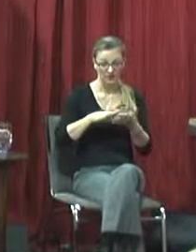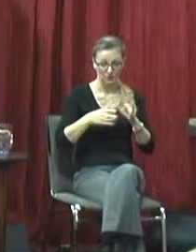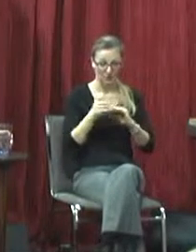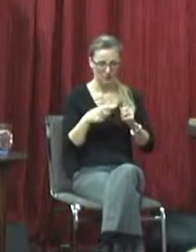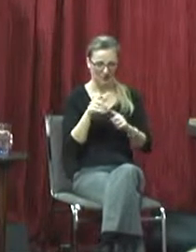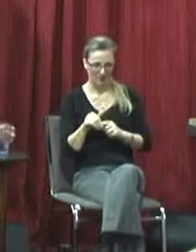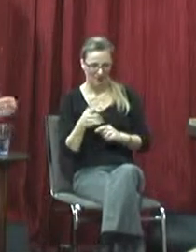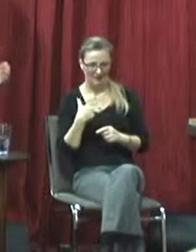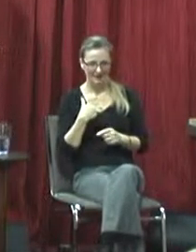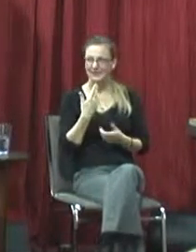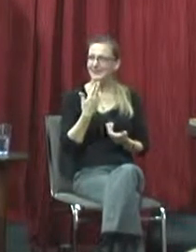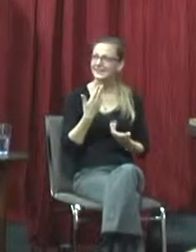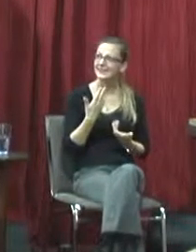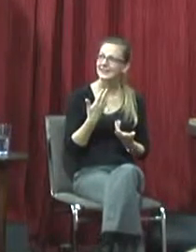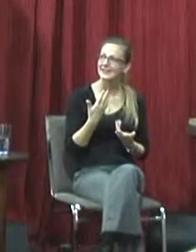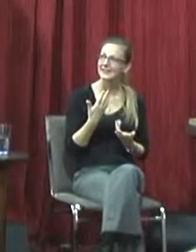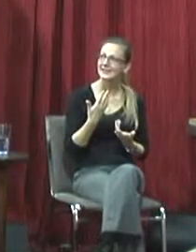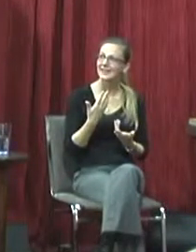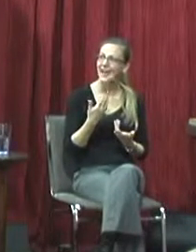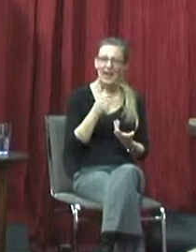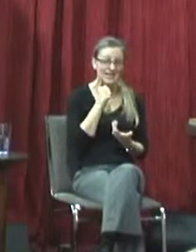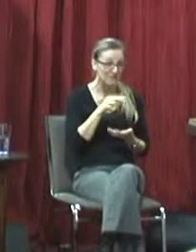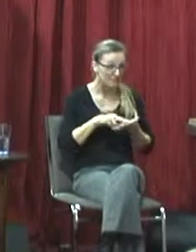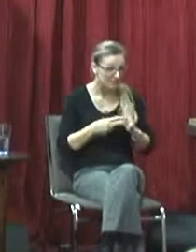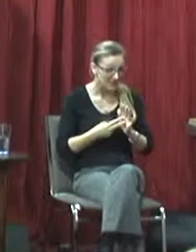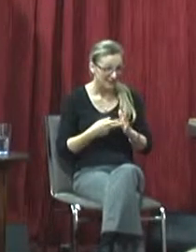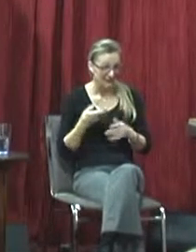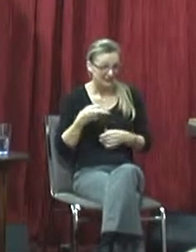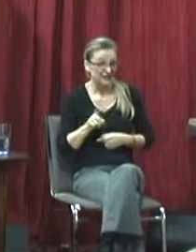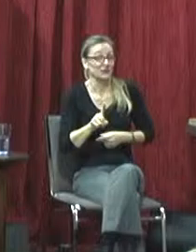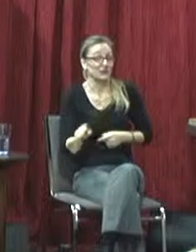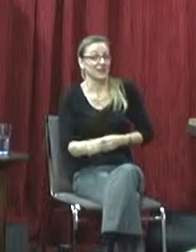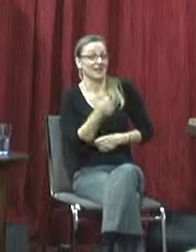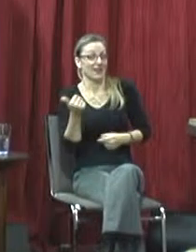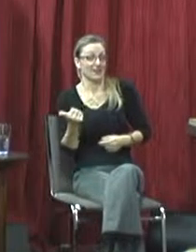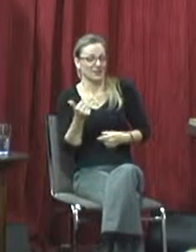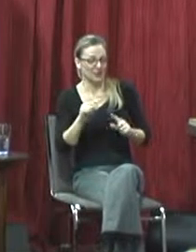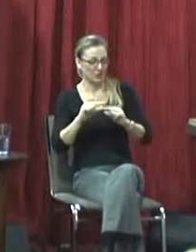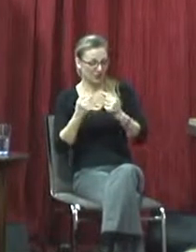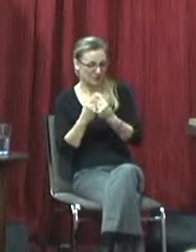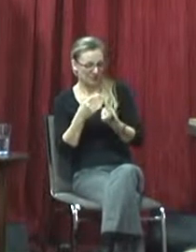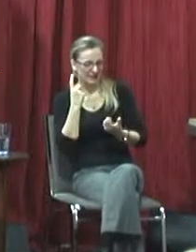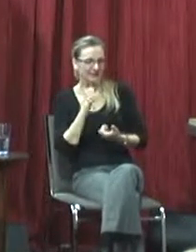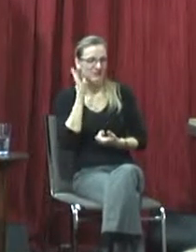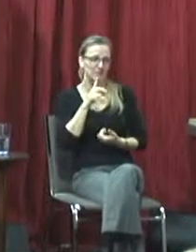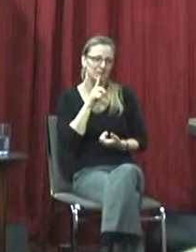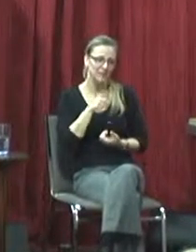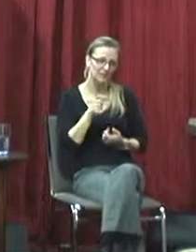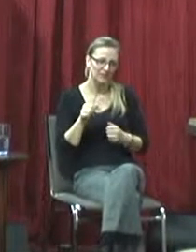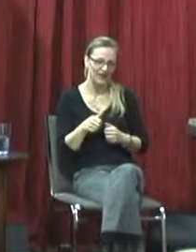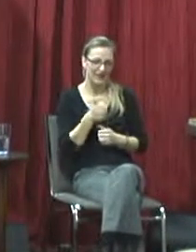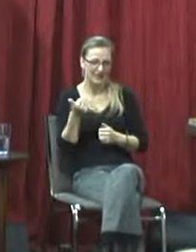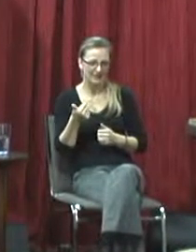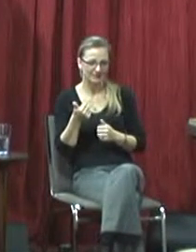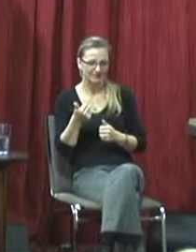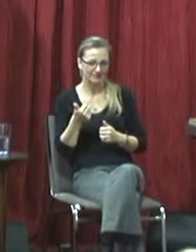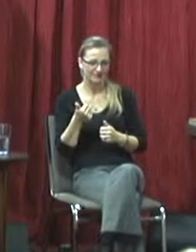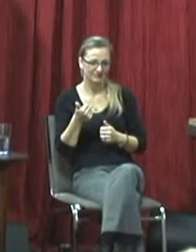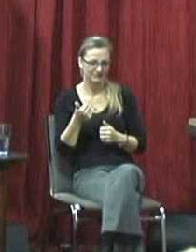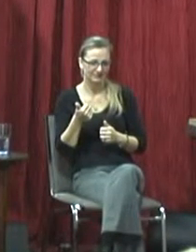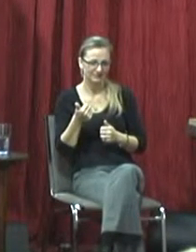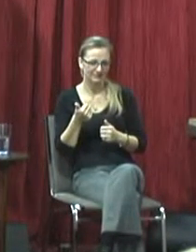And I in no way mean to insult any other ethnic group, because this would be true of any ethnic group that a